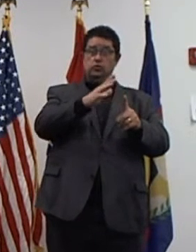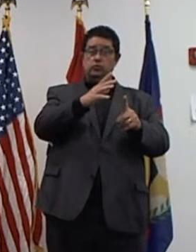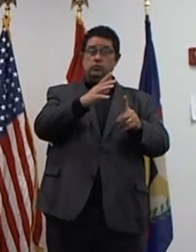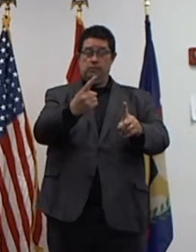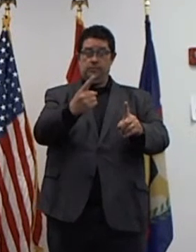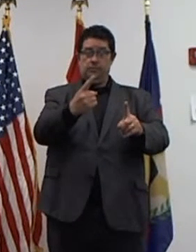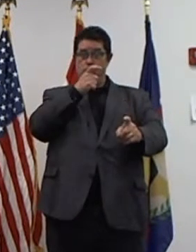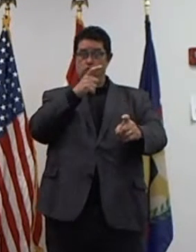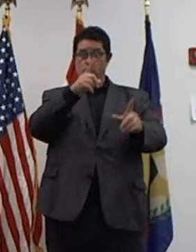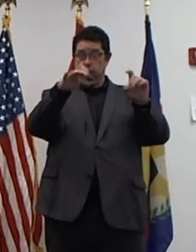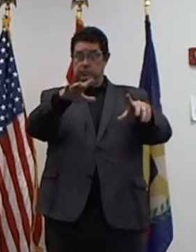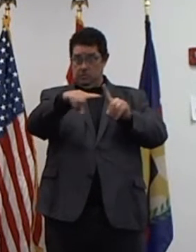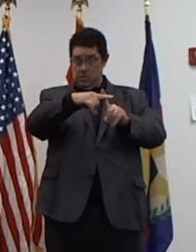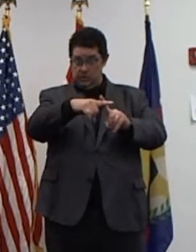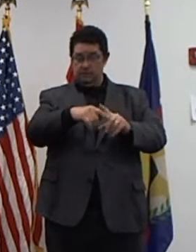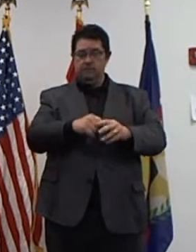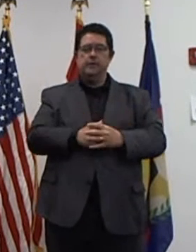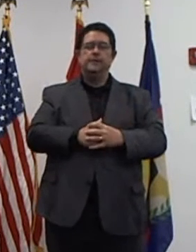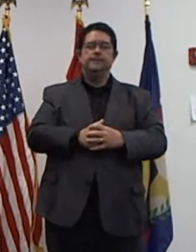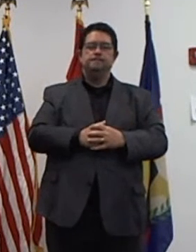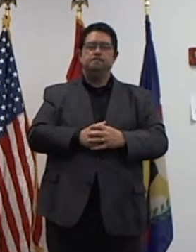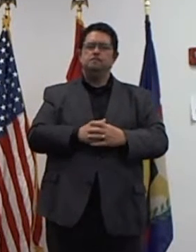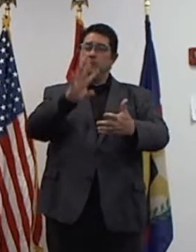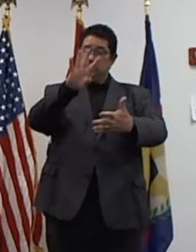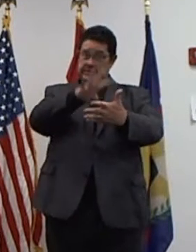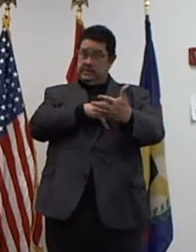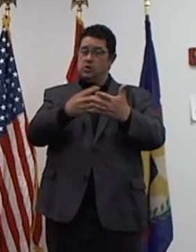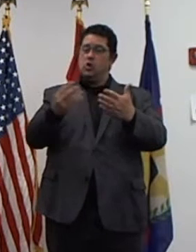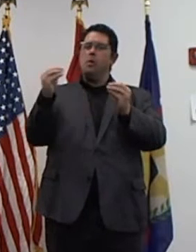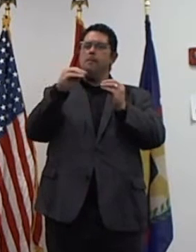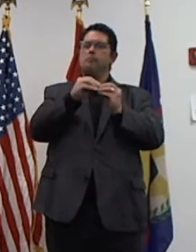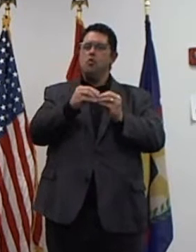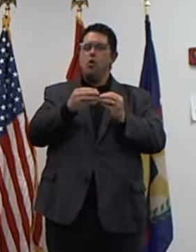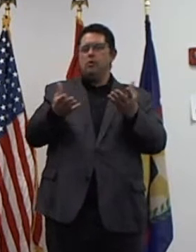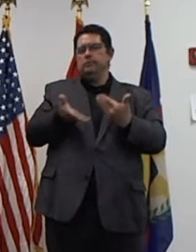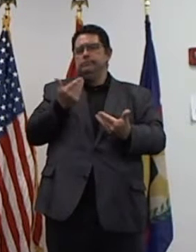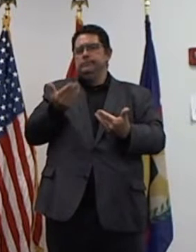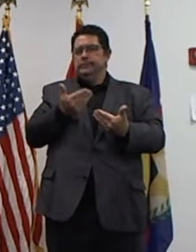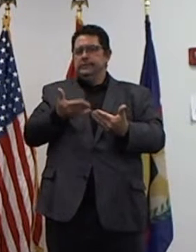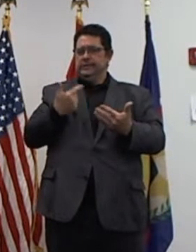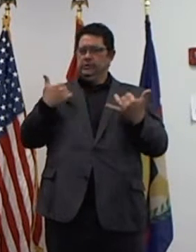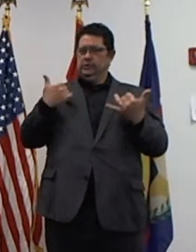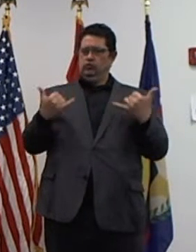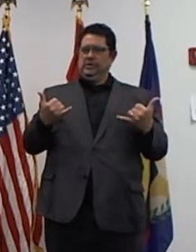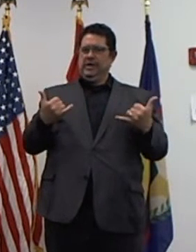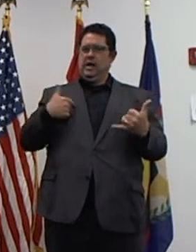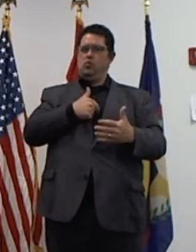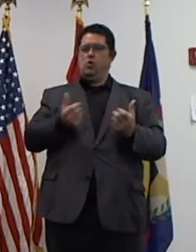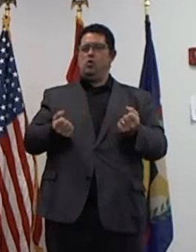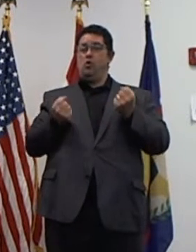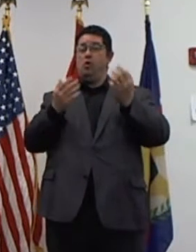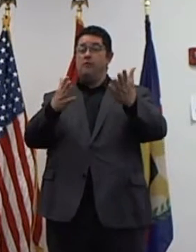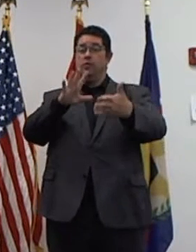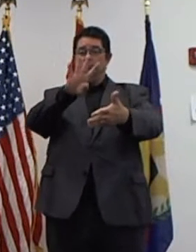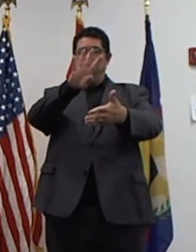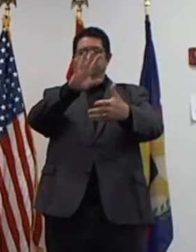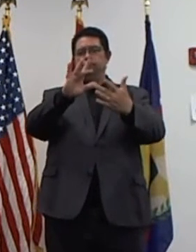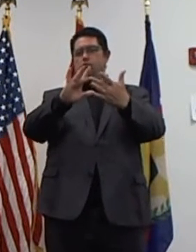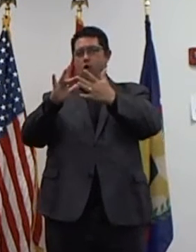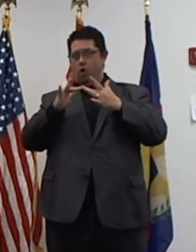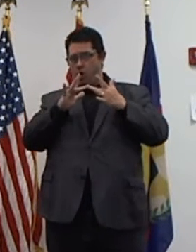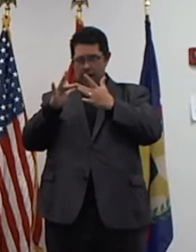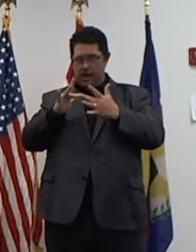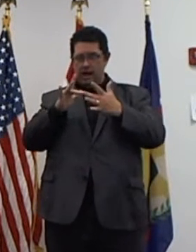COVID-19. To get scheduled more efficiently, today we are offering online scheduling